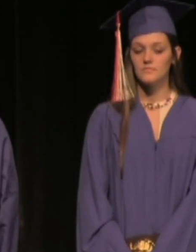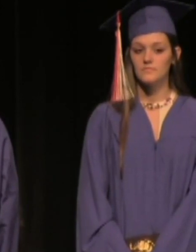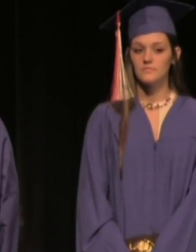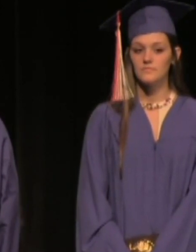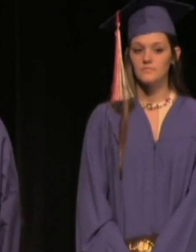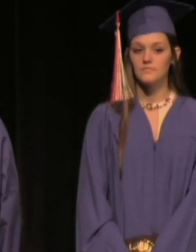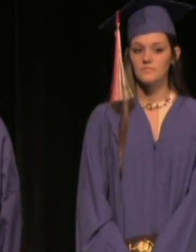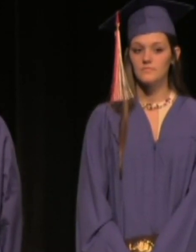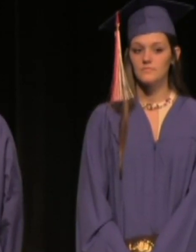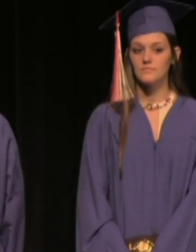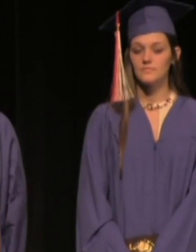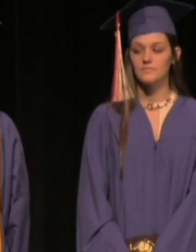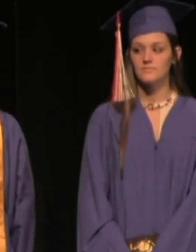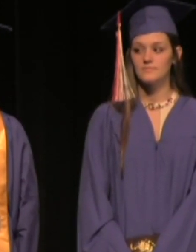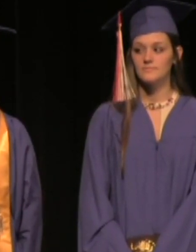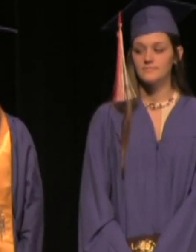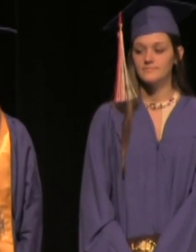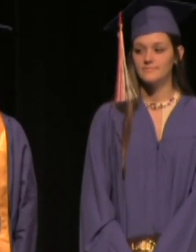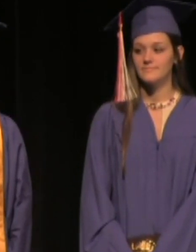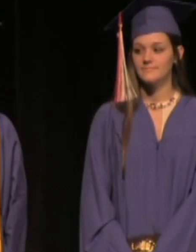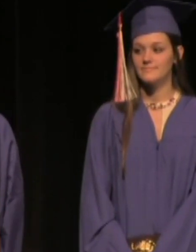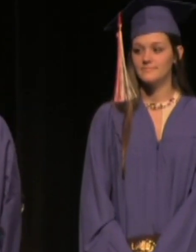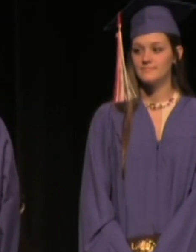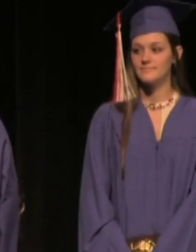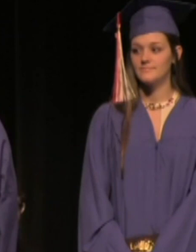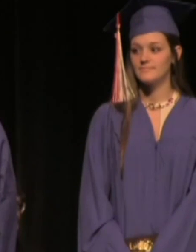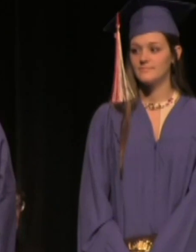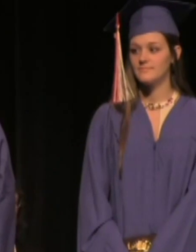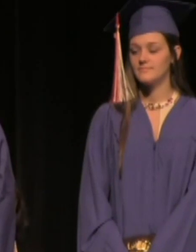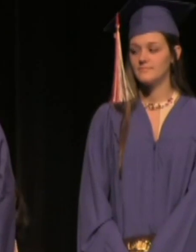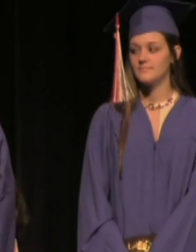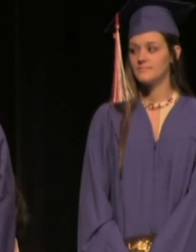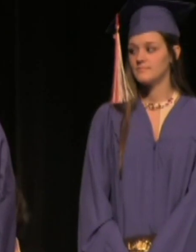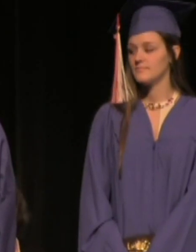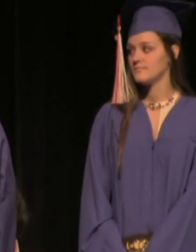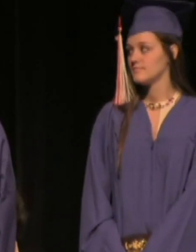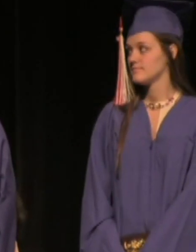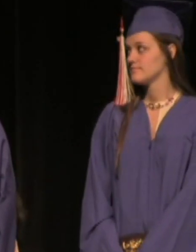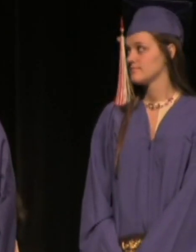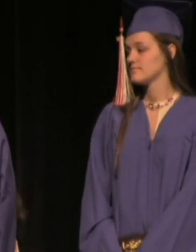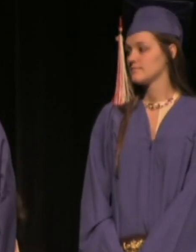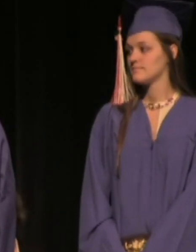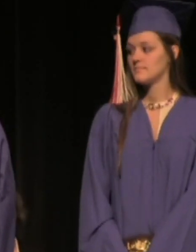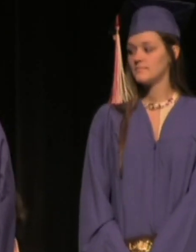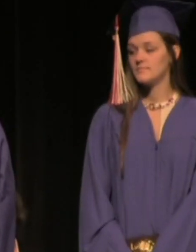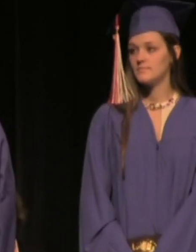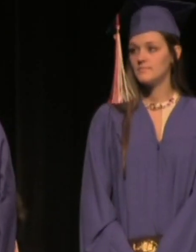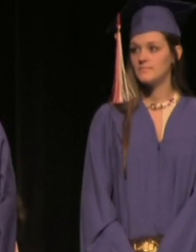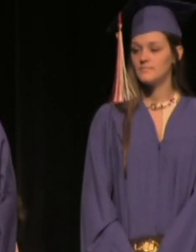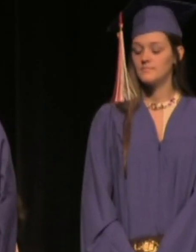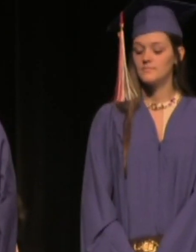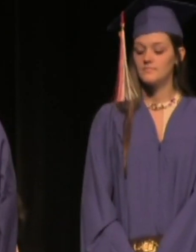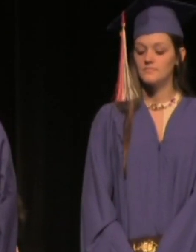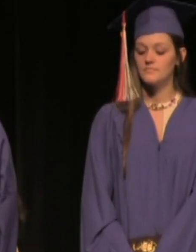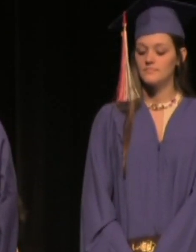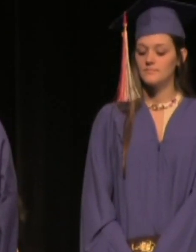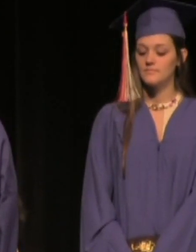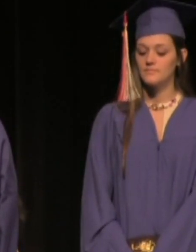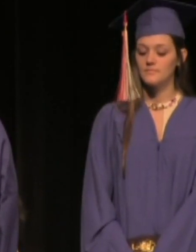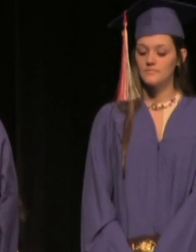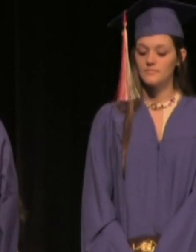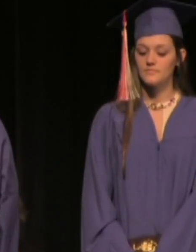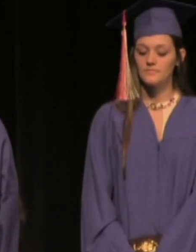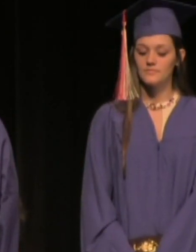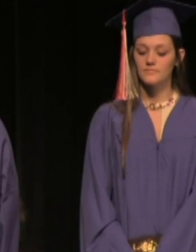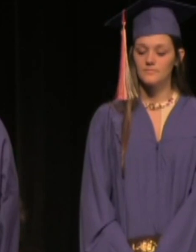impressive. She was also the co-president of Phi Theta Kappa, and she plans to transfer to the University of Minnesota Morris for a